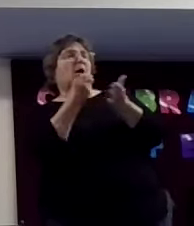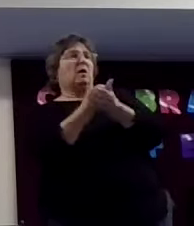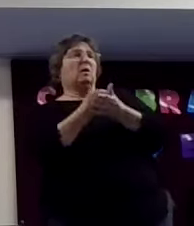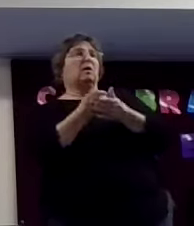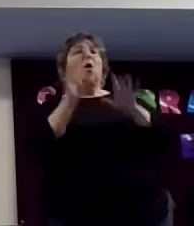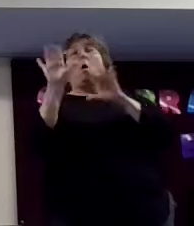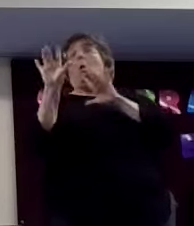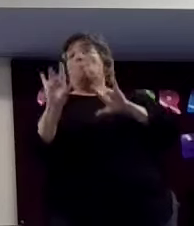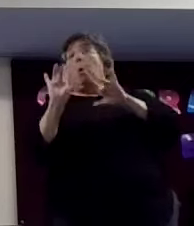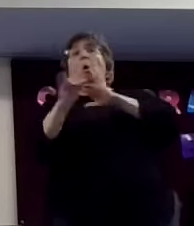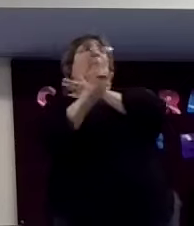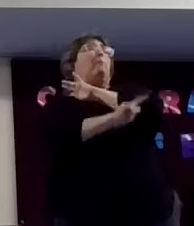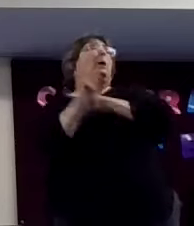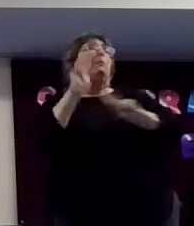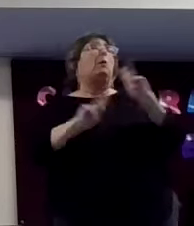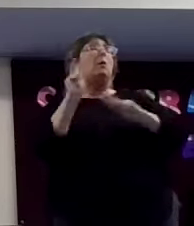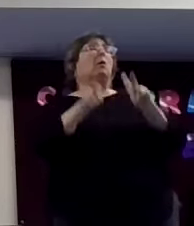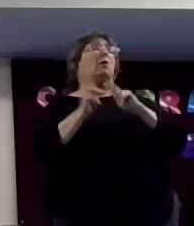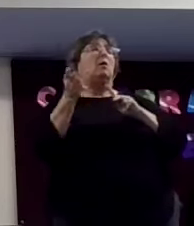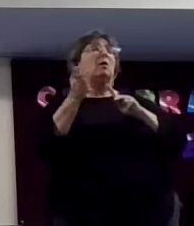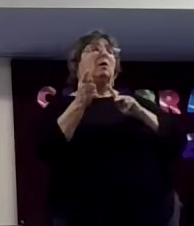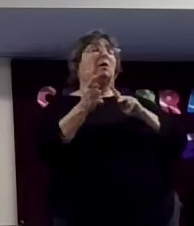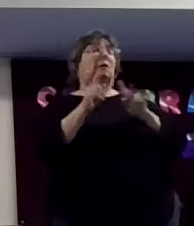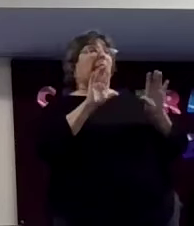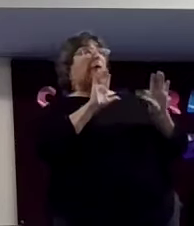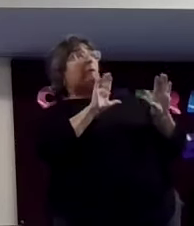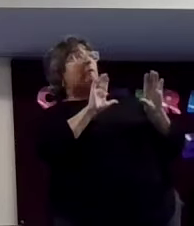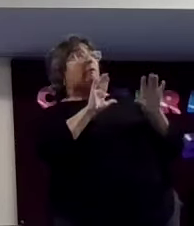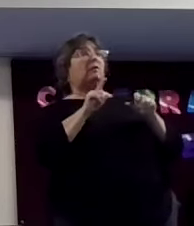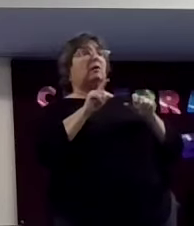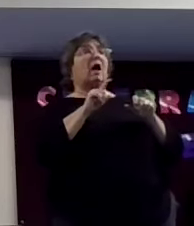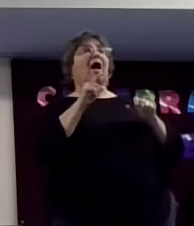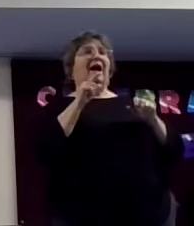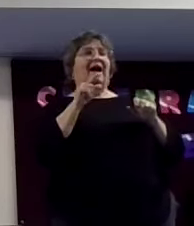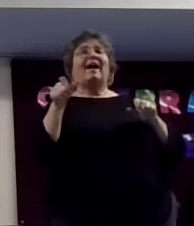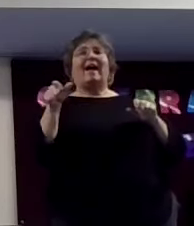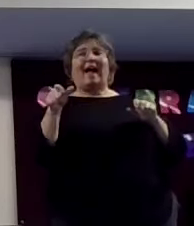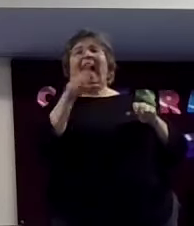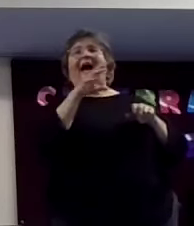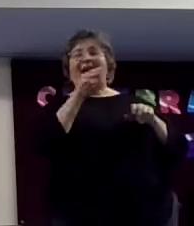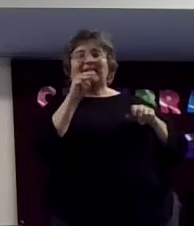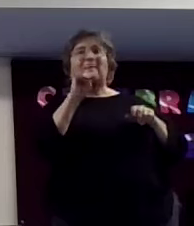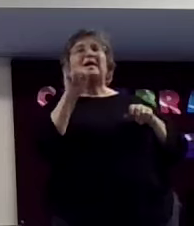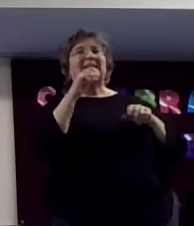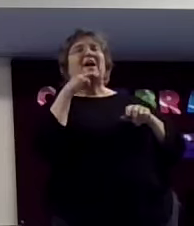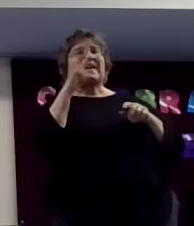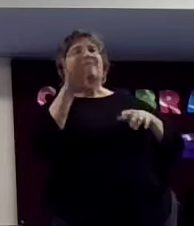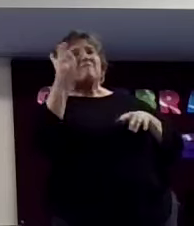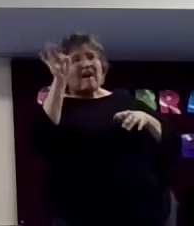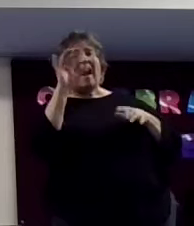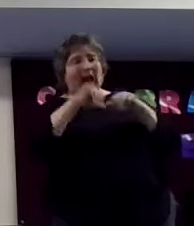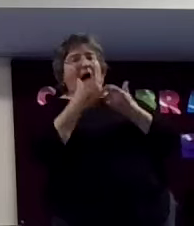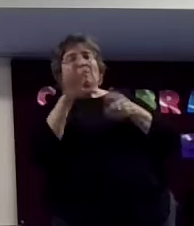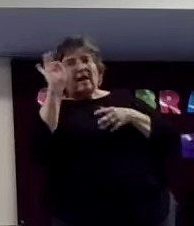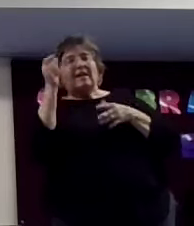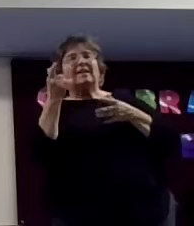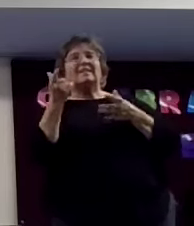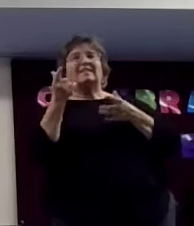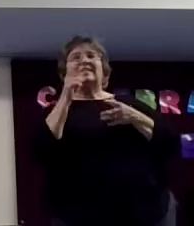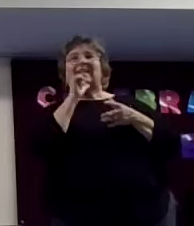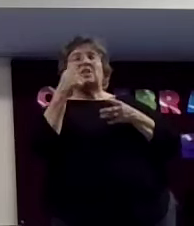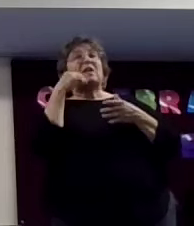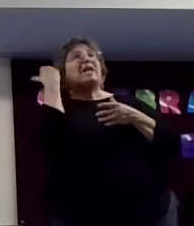the poorer, older people are sometimes reluctant. Well, they have the resources to find out about it too. That's correct. Yeah, they're the